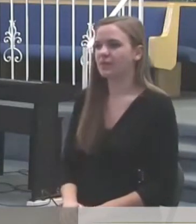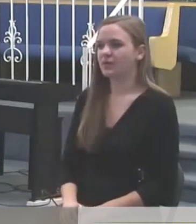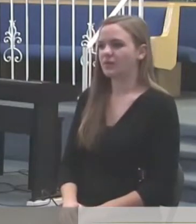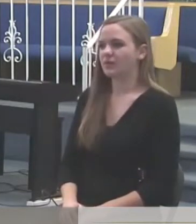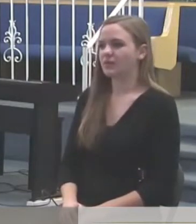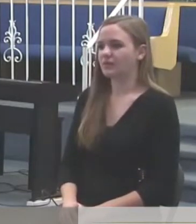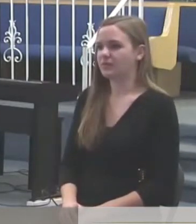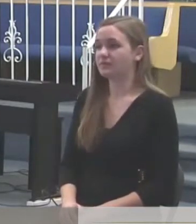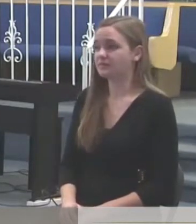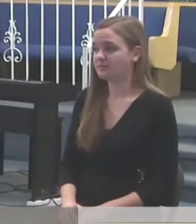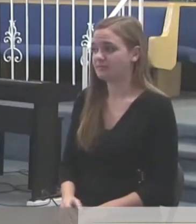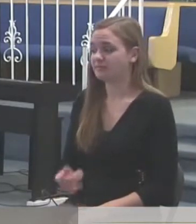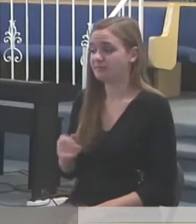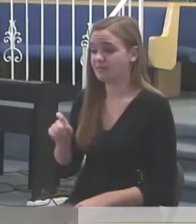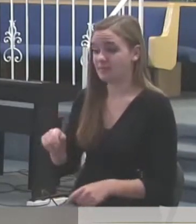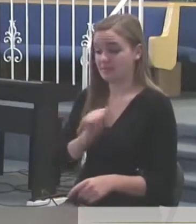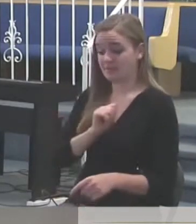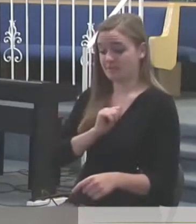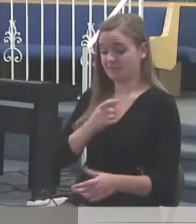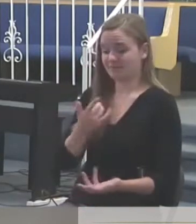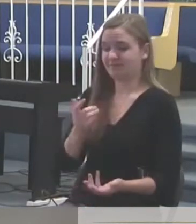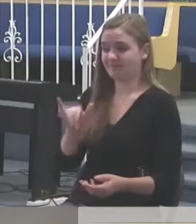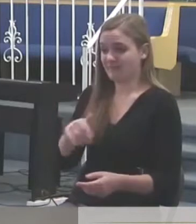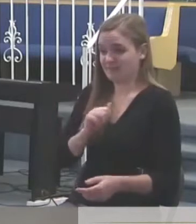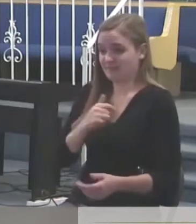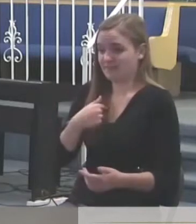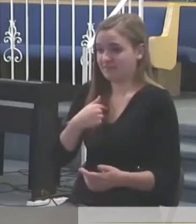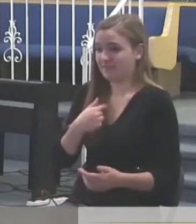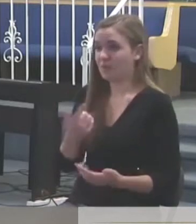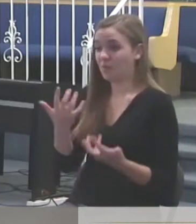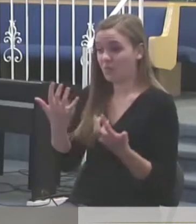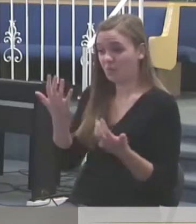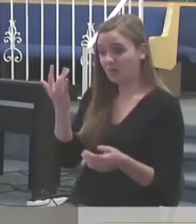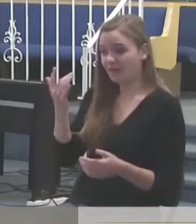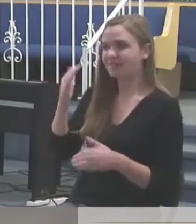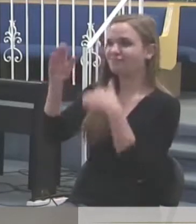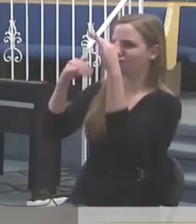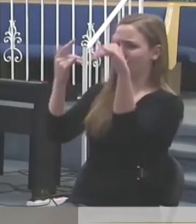Ooh. All right, I'm riding by myself, and that's okay because I'm trying to get to heaven.